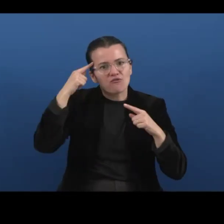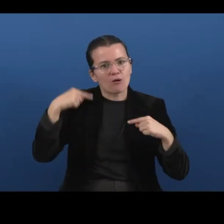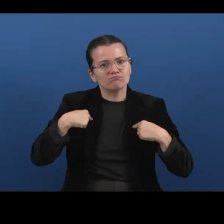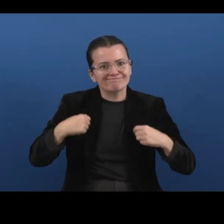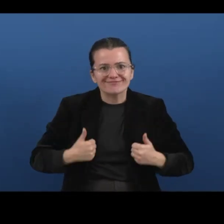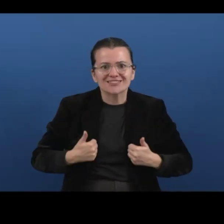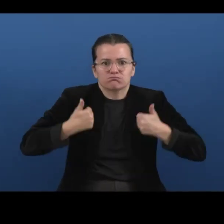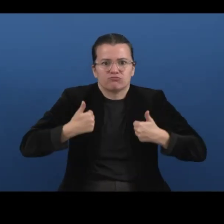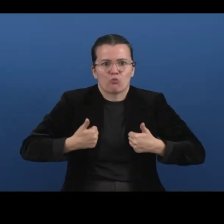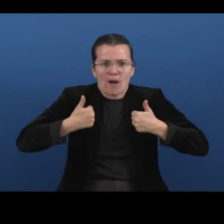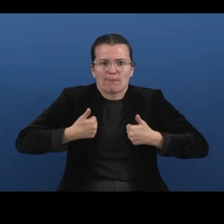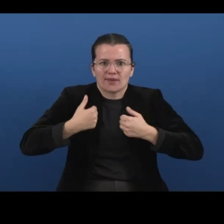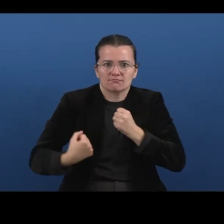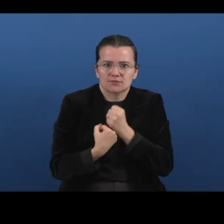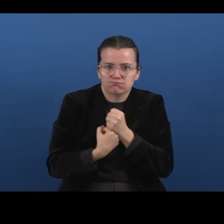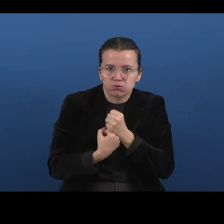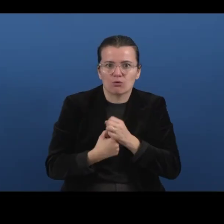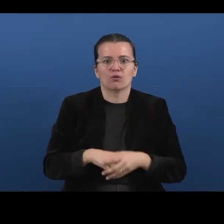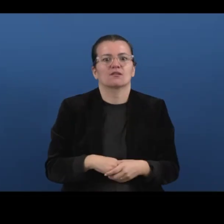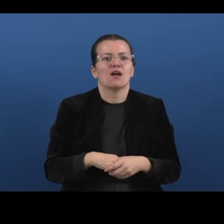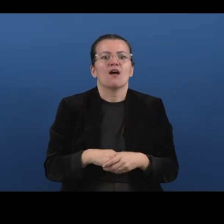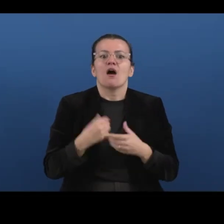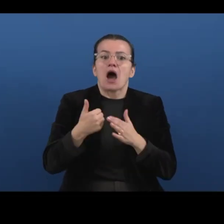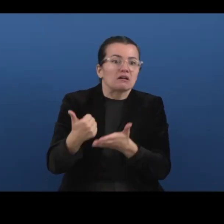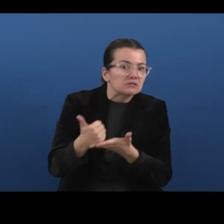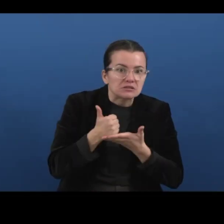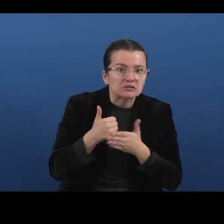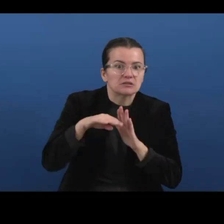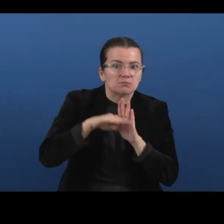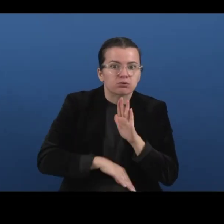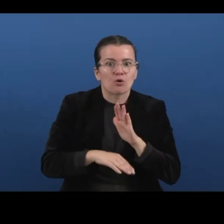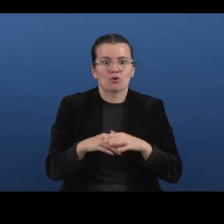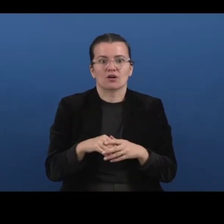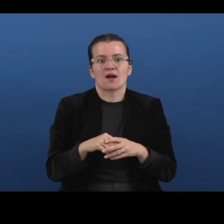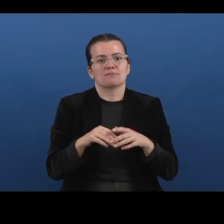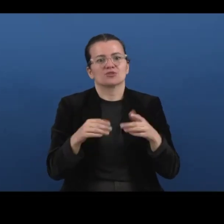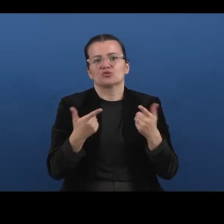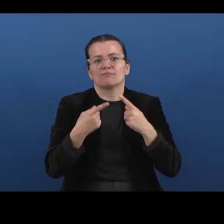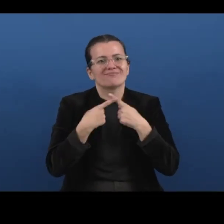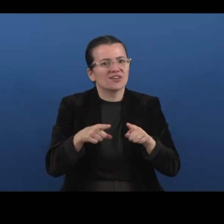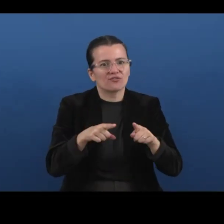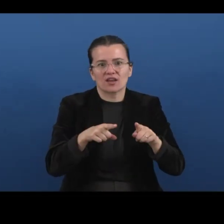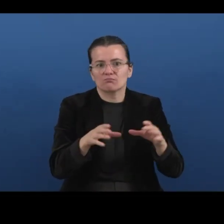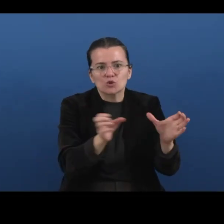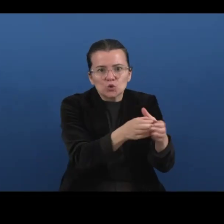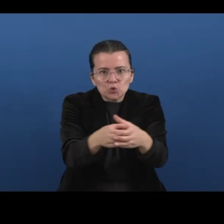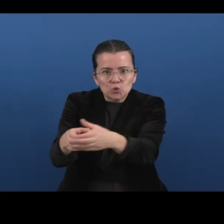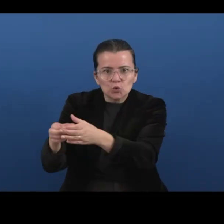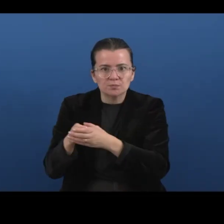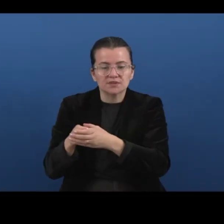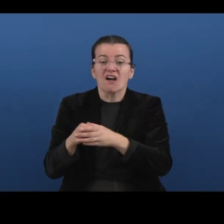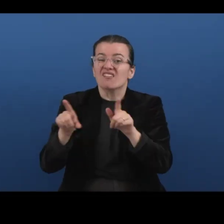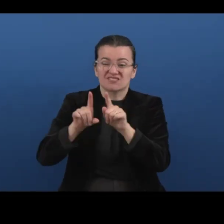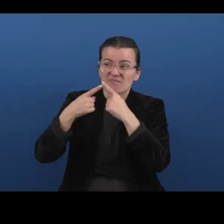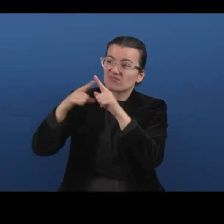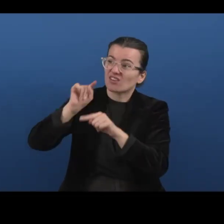directs employees to sources of external support through government initiatives, charities, and those sorts of